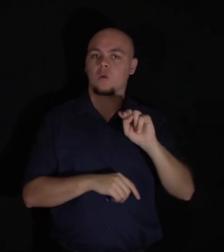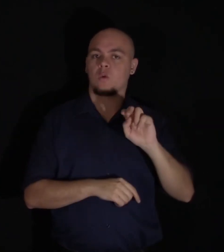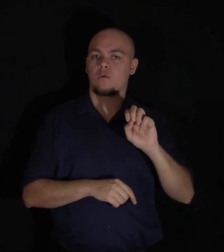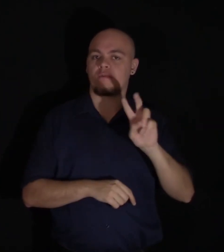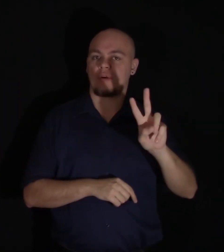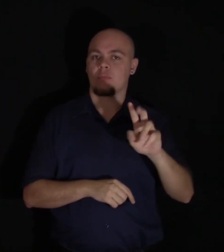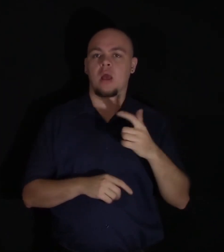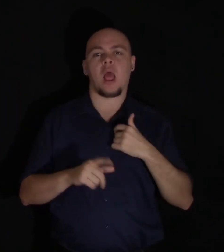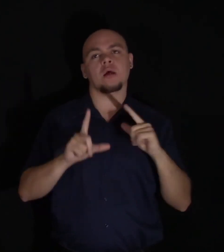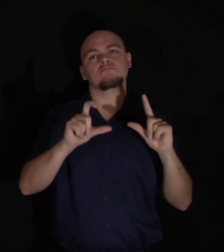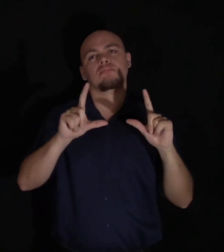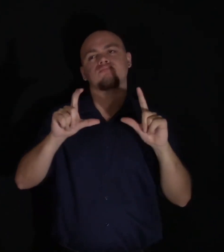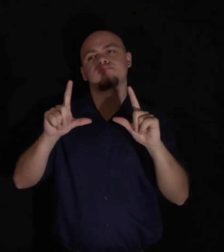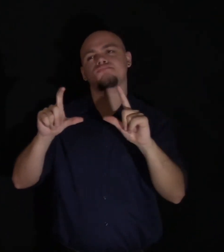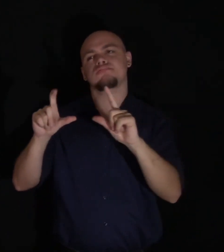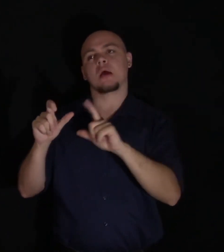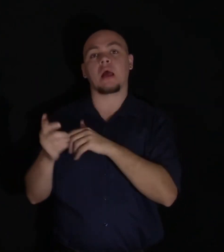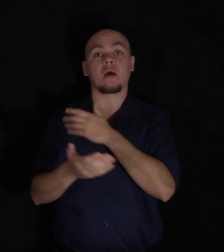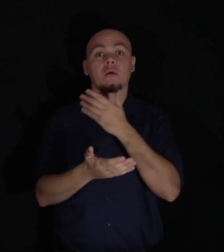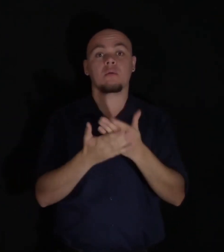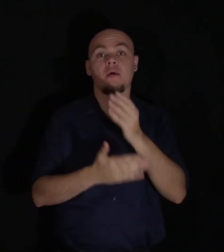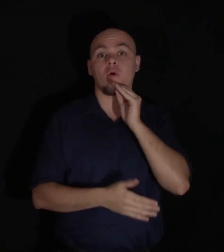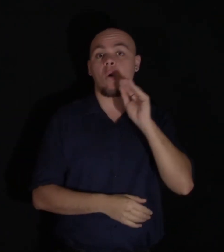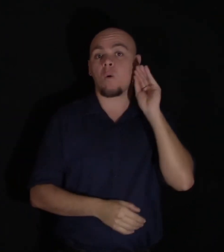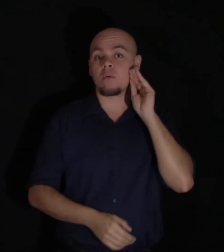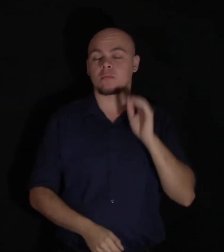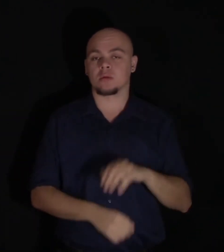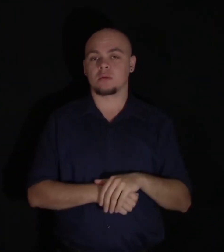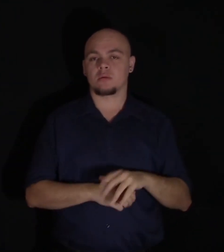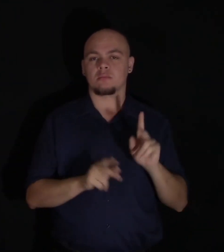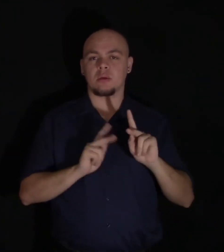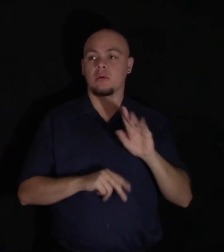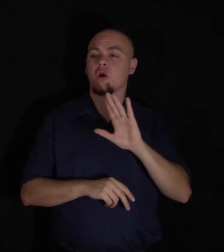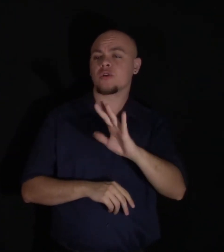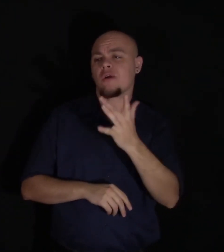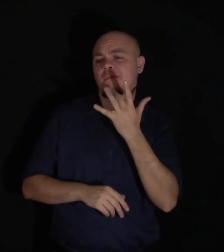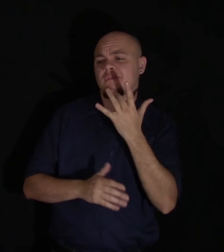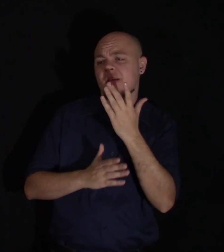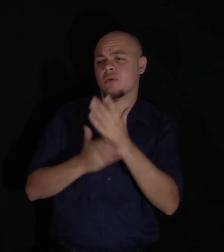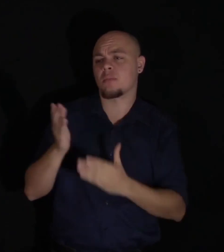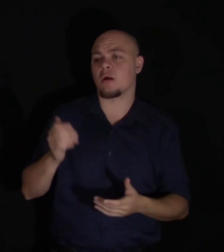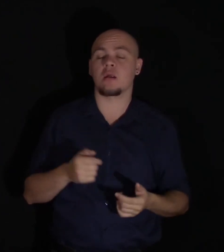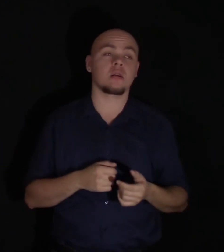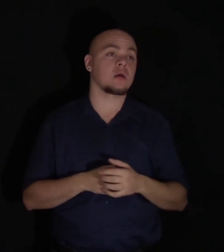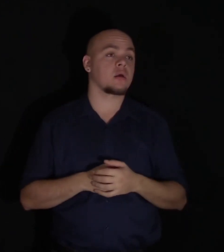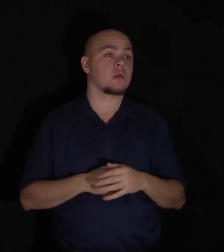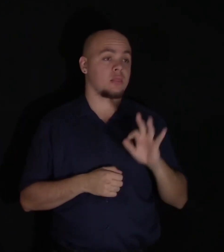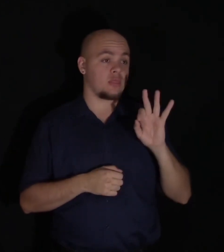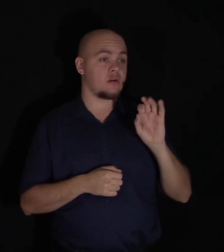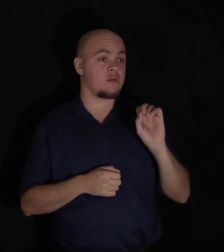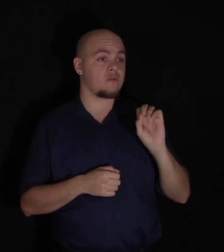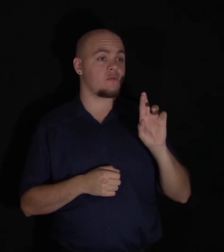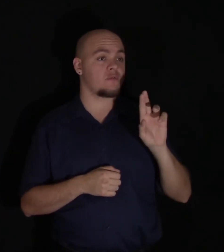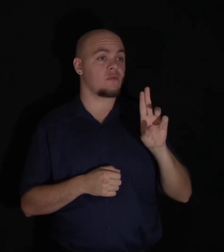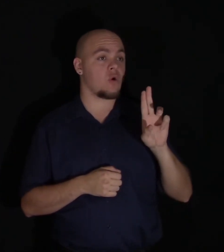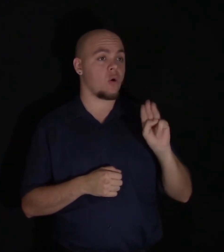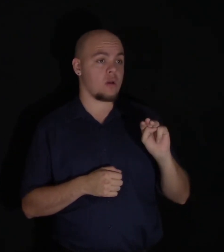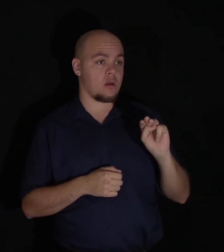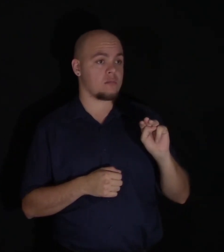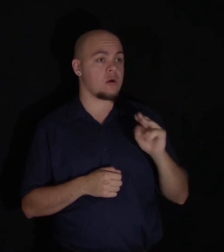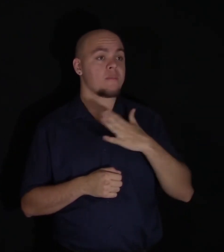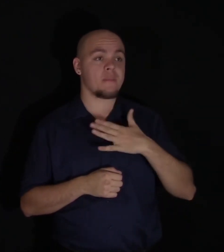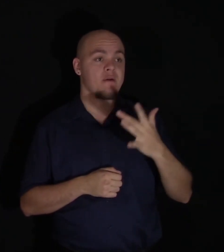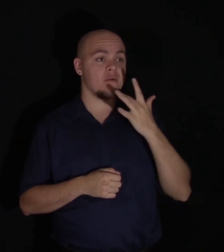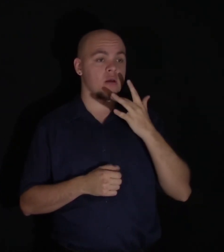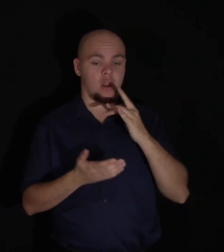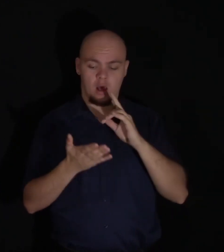back. I took all kinds of pictures. And when I came back, people said, what was your favorite part? And I said, oh, the Forum. The Forum was my favorite part. And I went